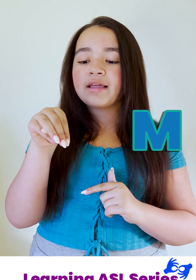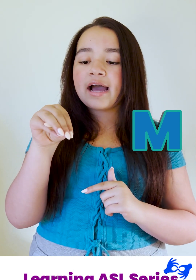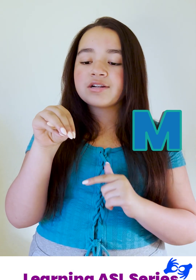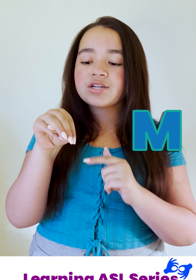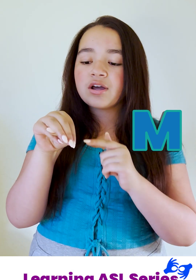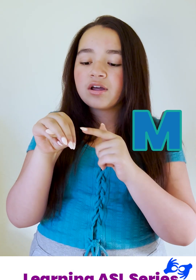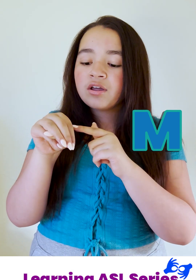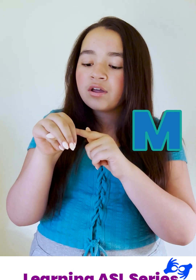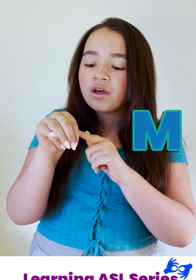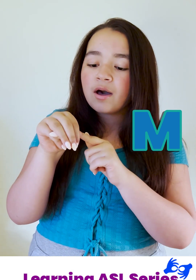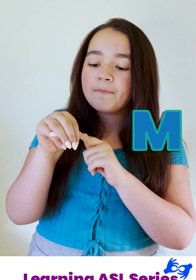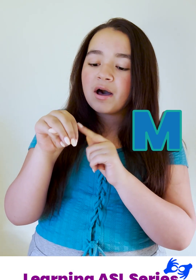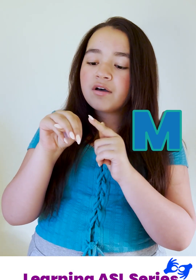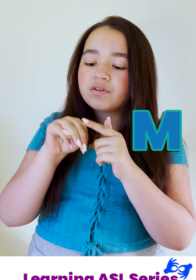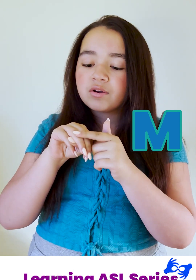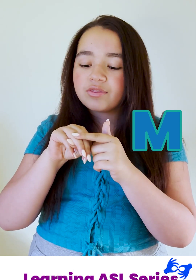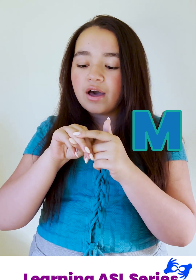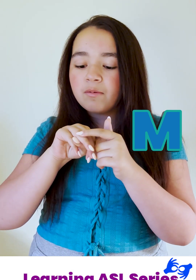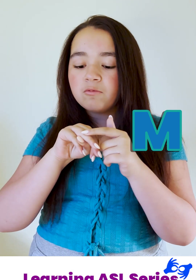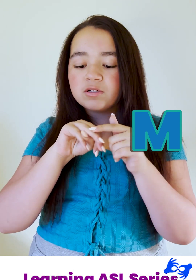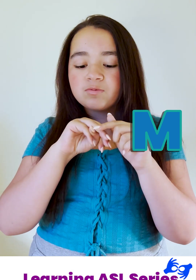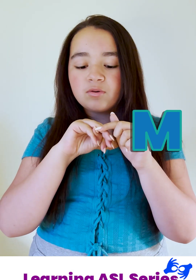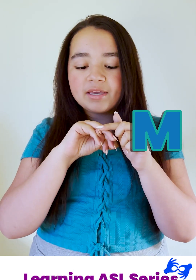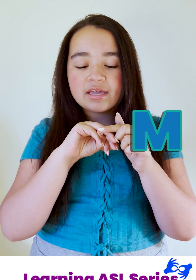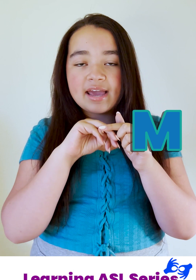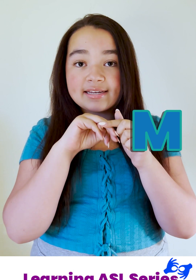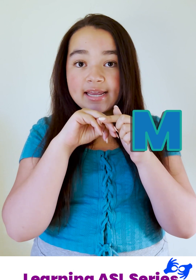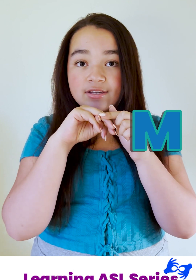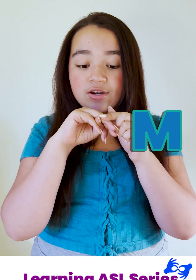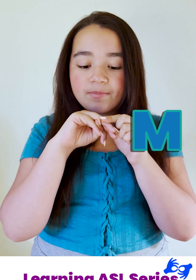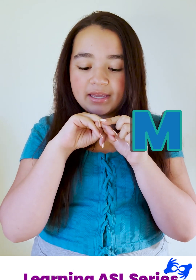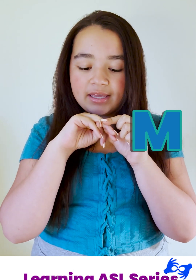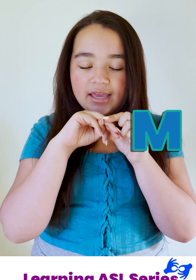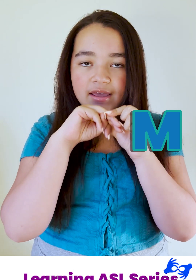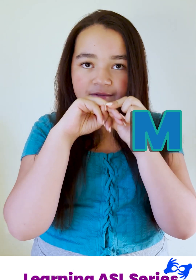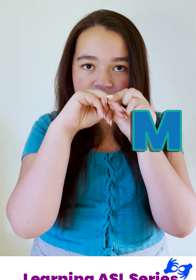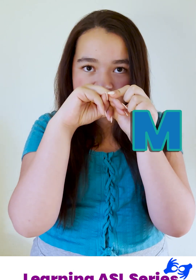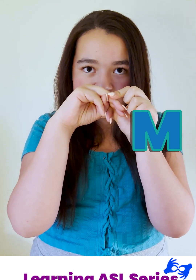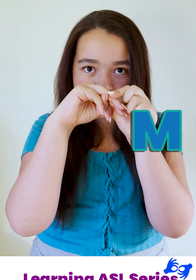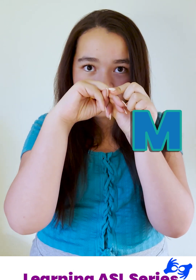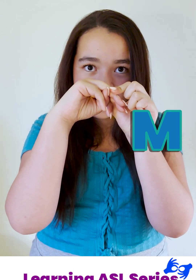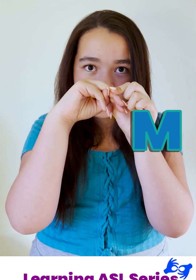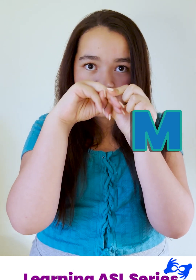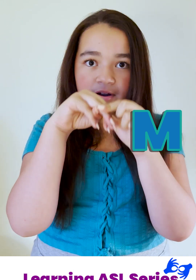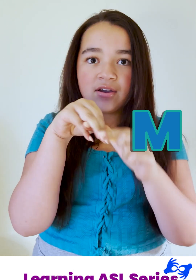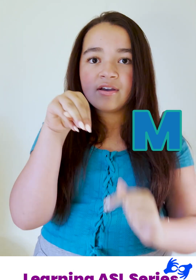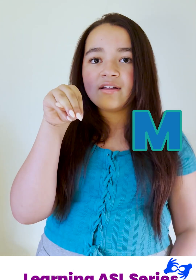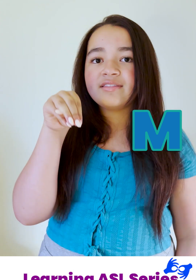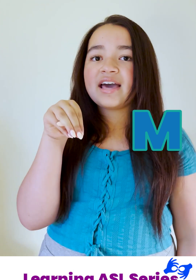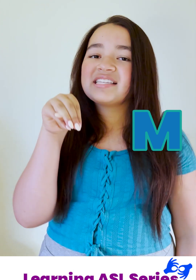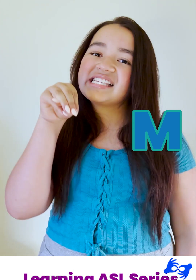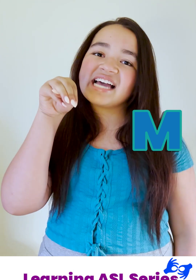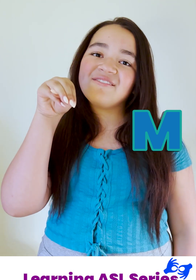latched above your thumb, which will be connecting to your pinky. You can see right here. That is the sign for